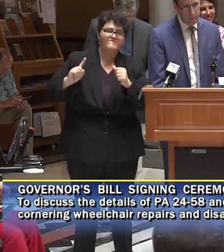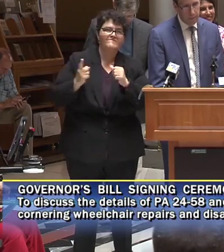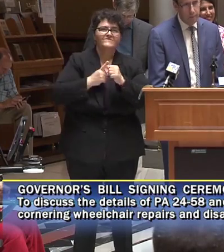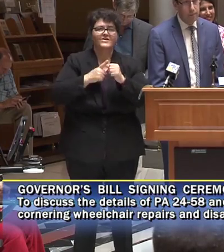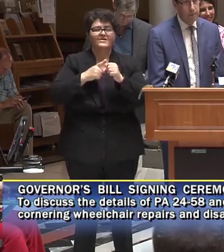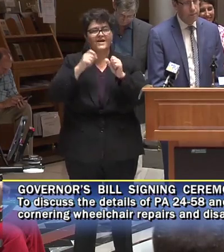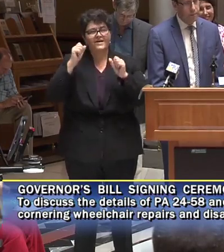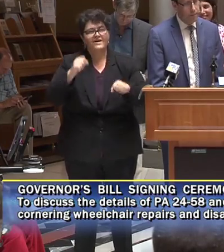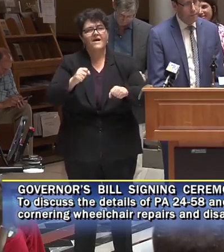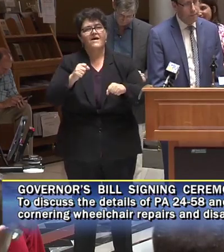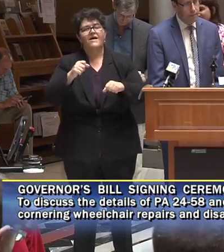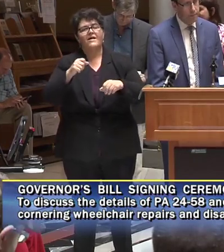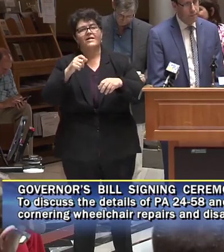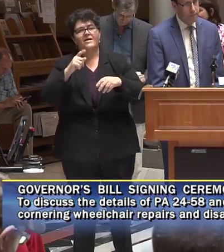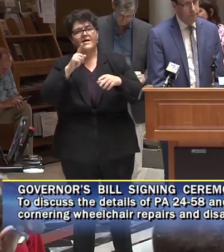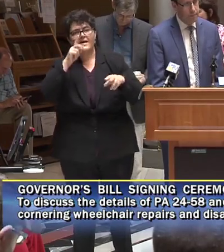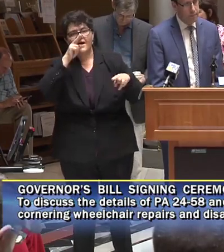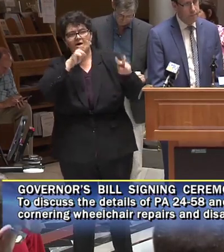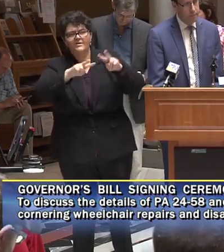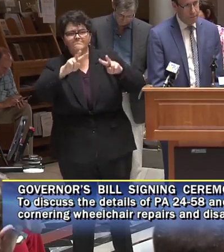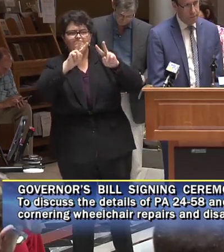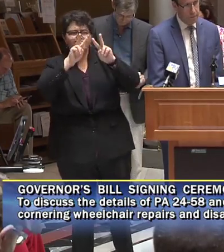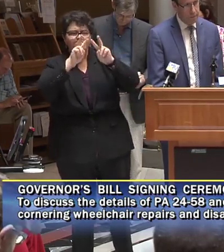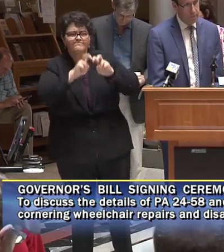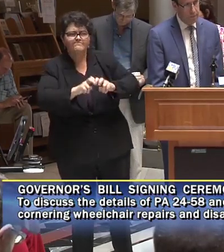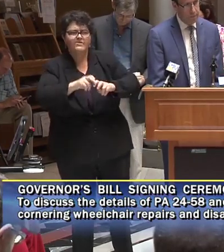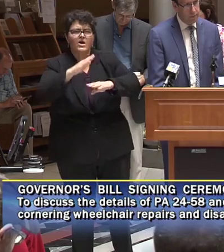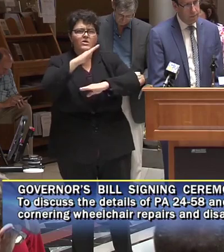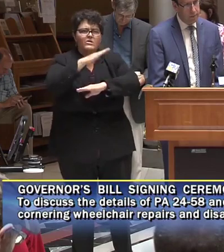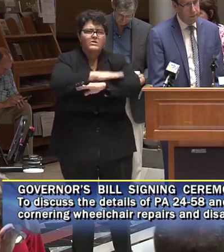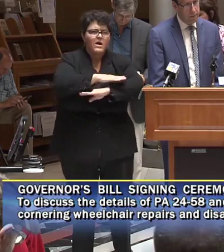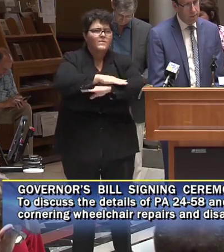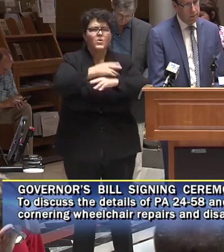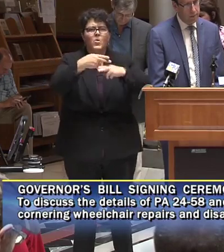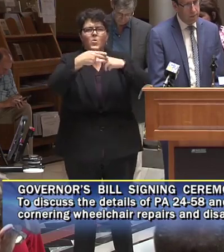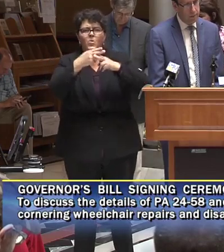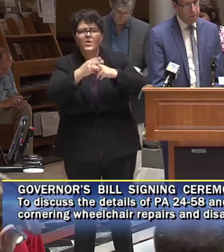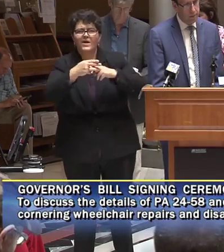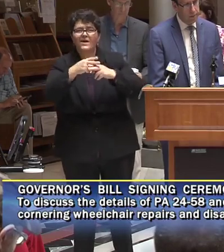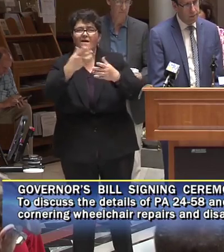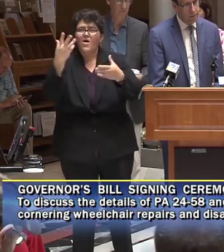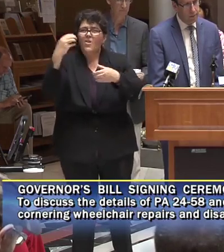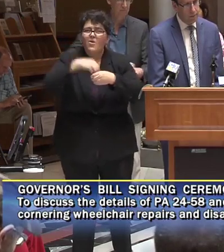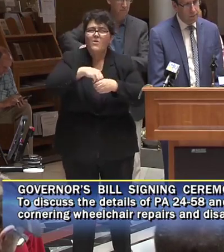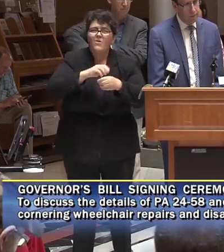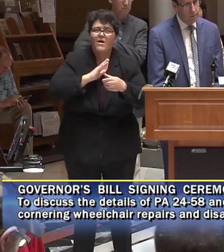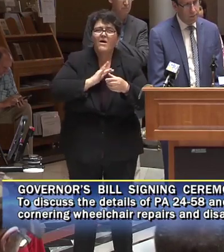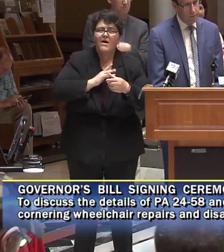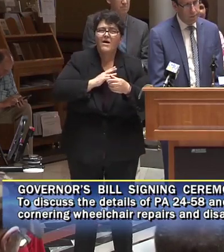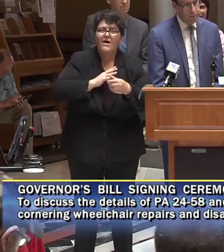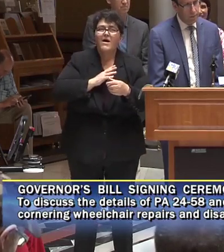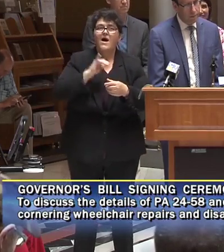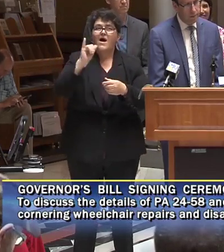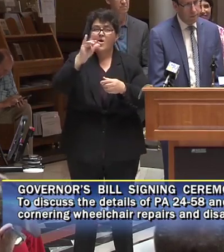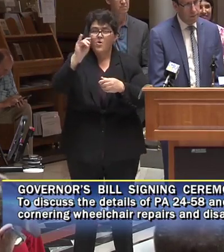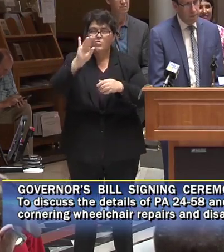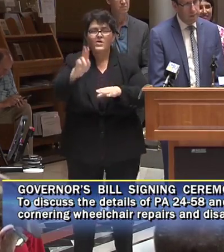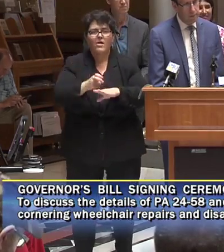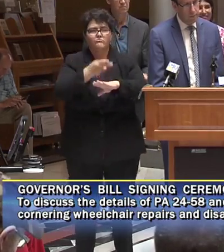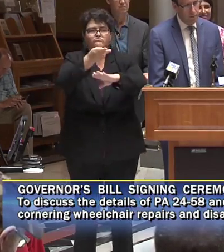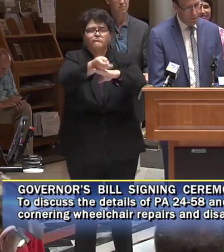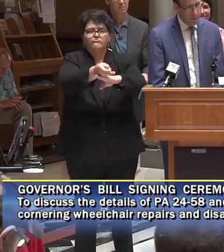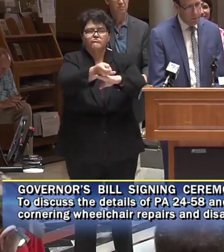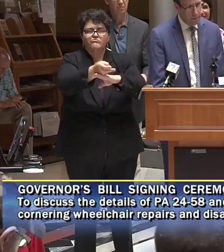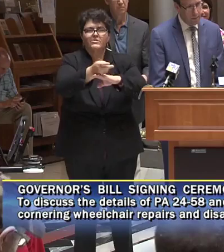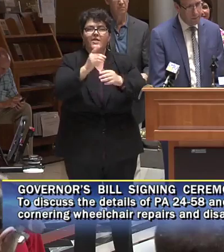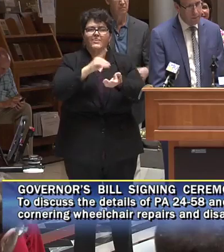and weight scales when they go for a medical appointment. We will be able to get on the exam table and the doctor will be